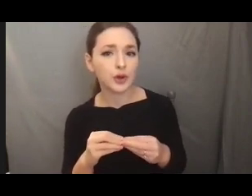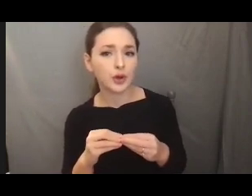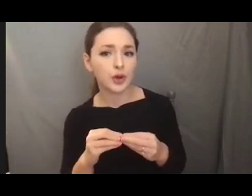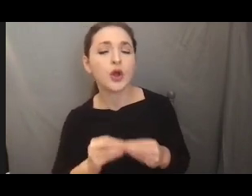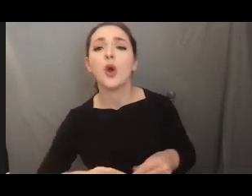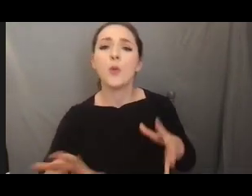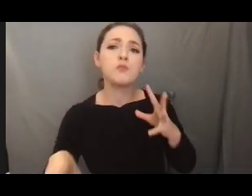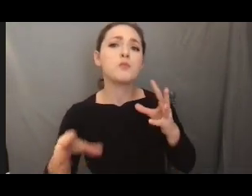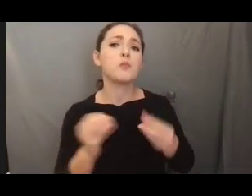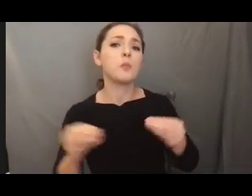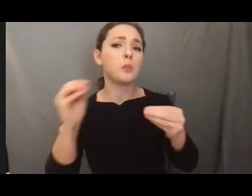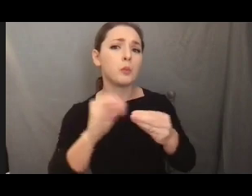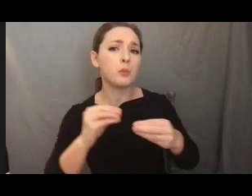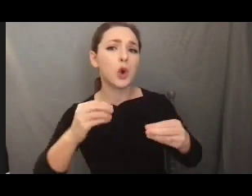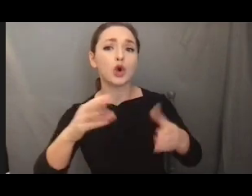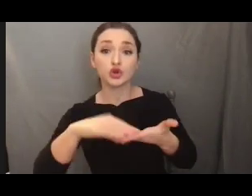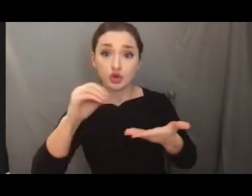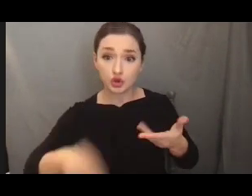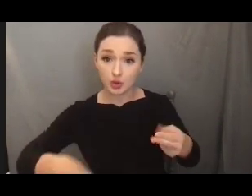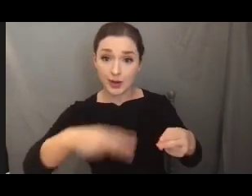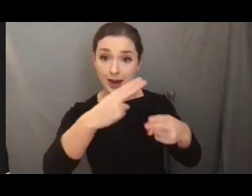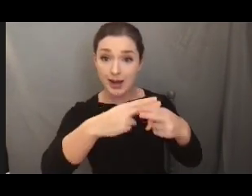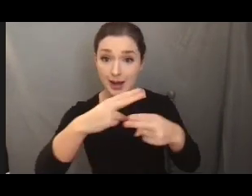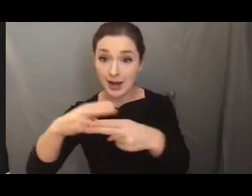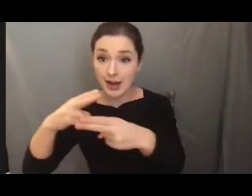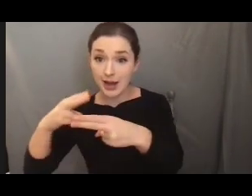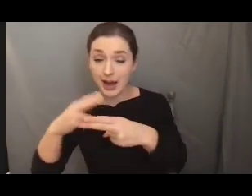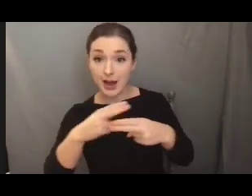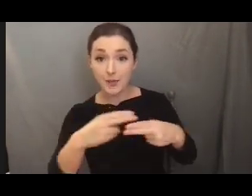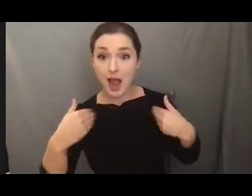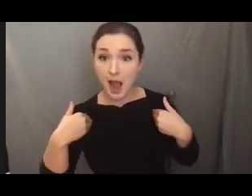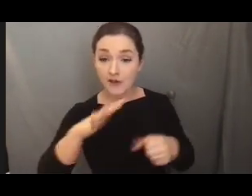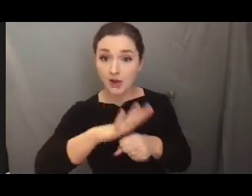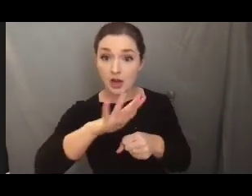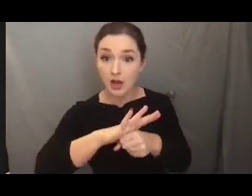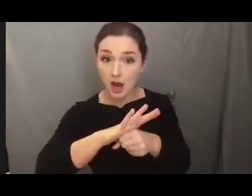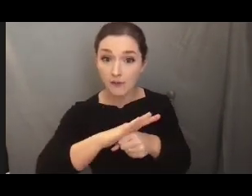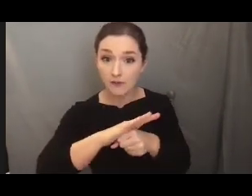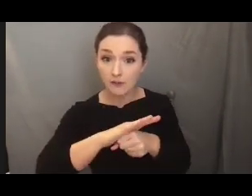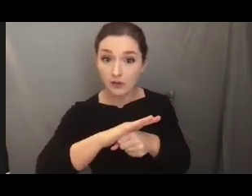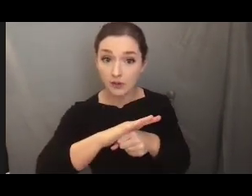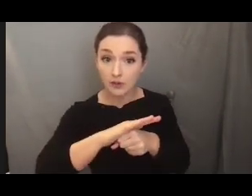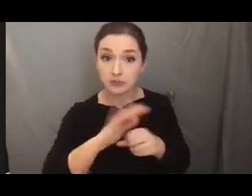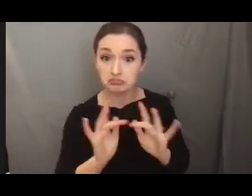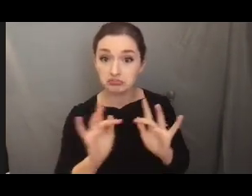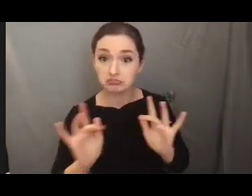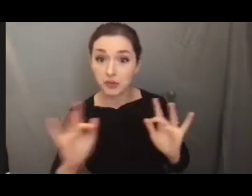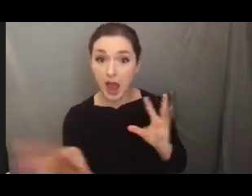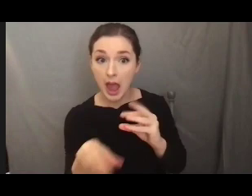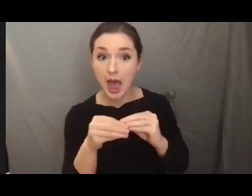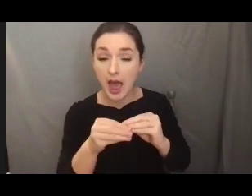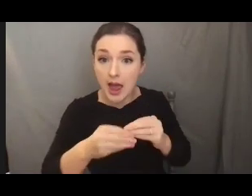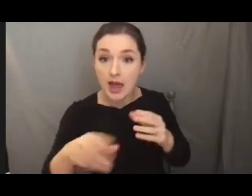students' names to add to that staircase paper name thing? Good question. Very good